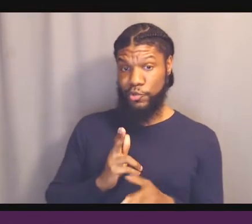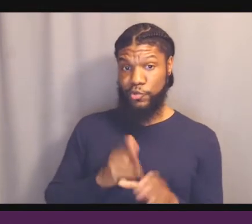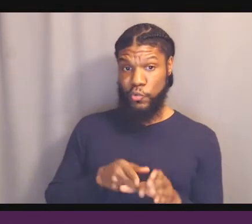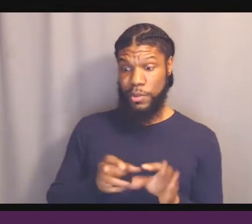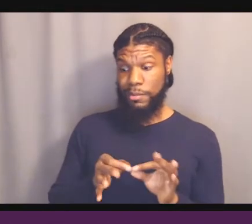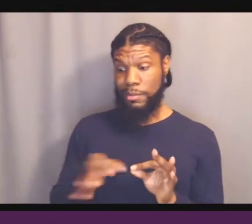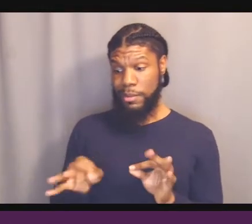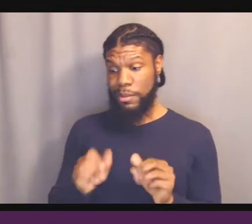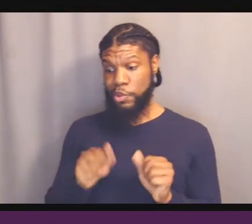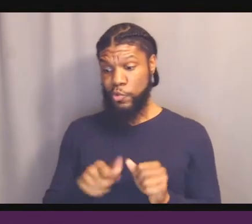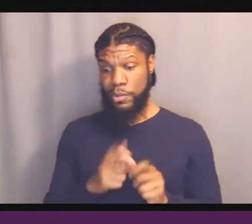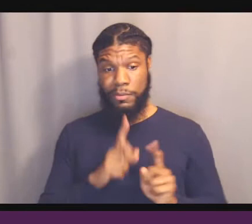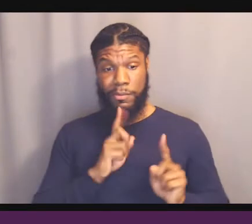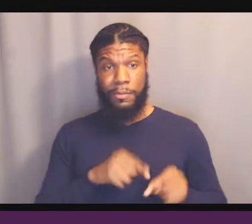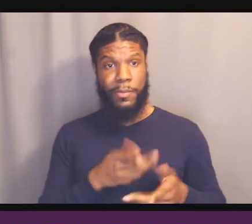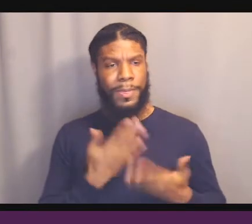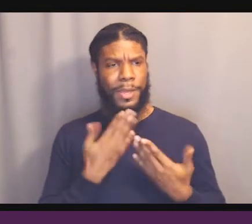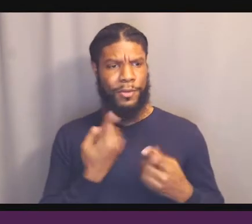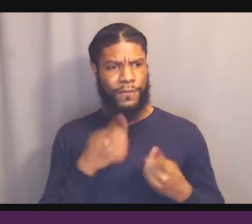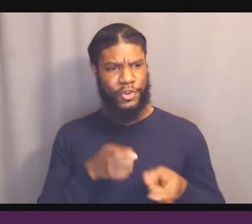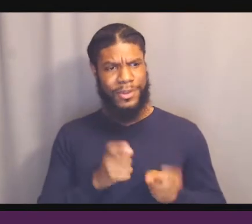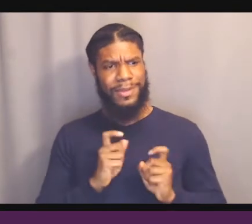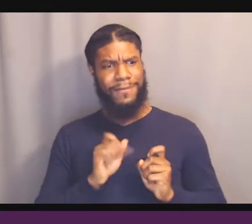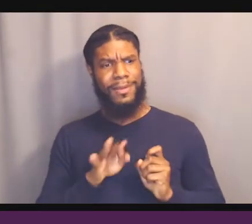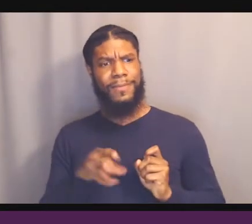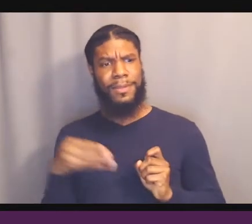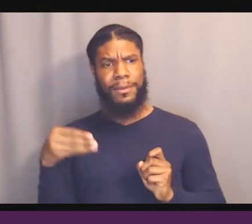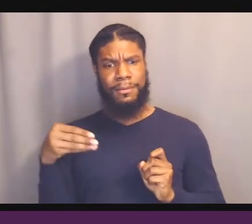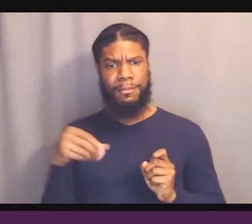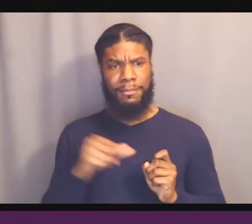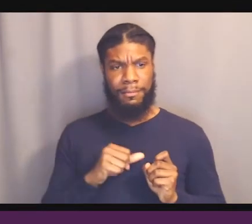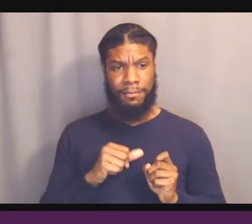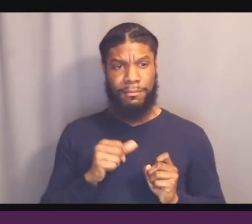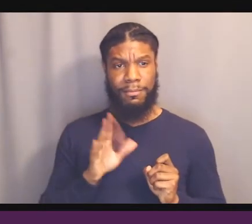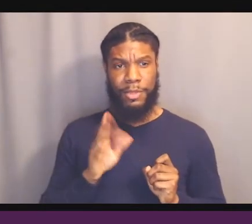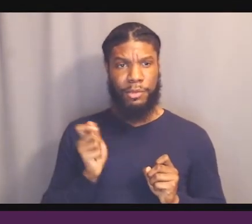be a thank you for their giving if they so. But in the first